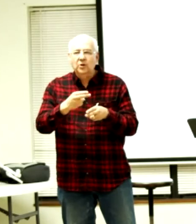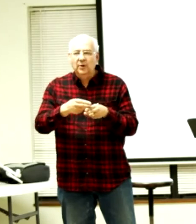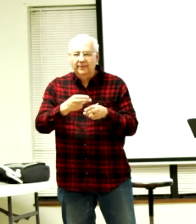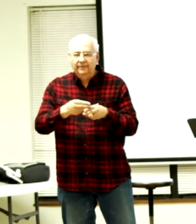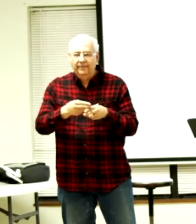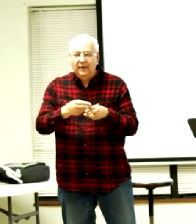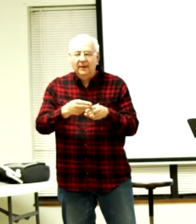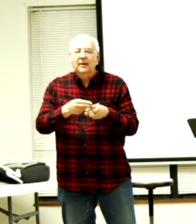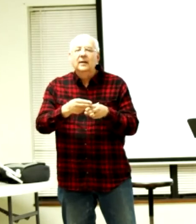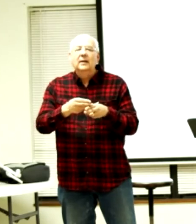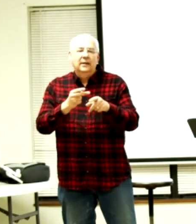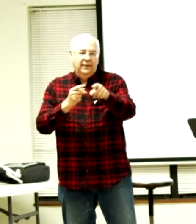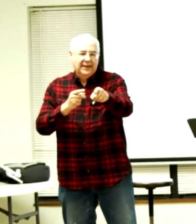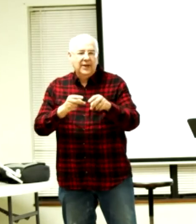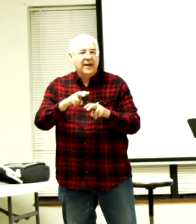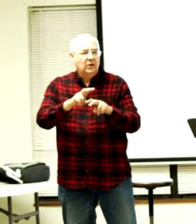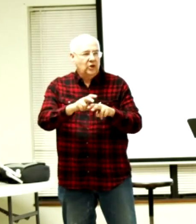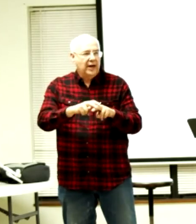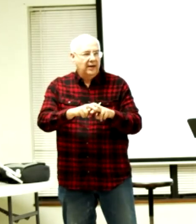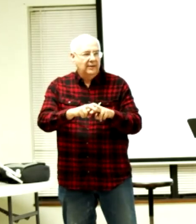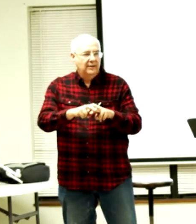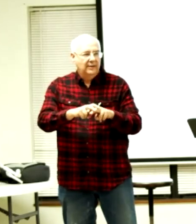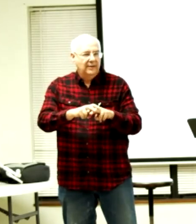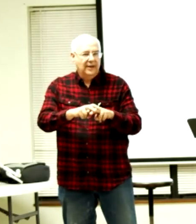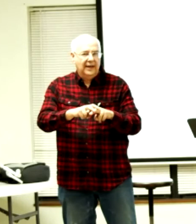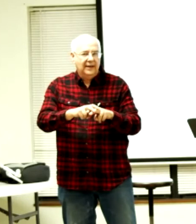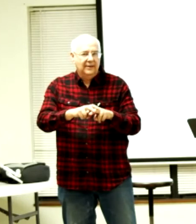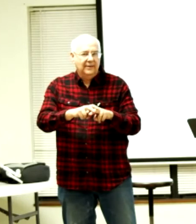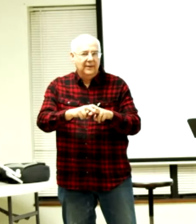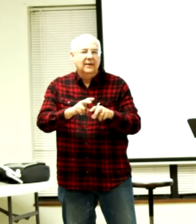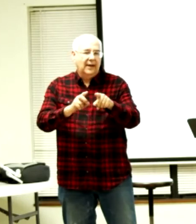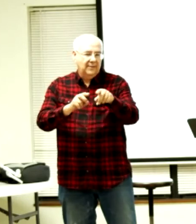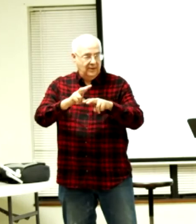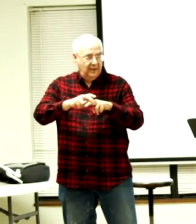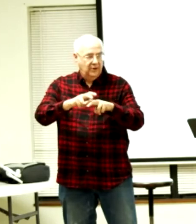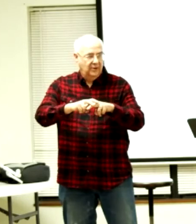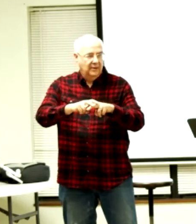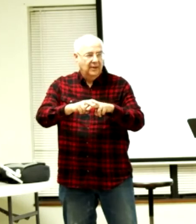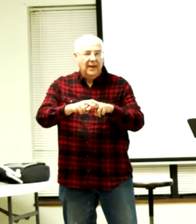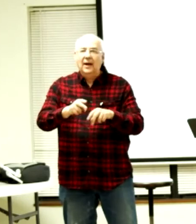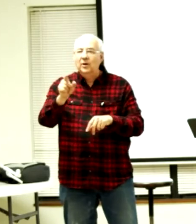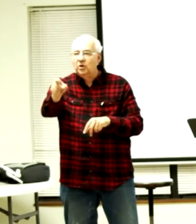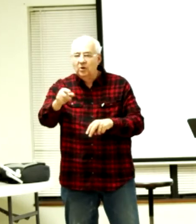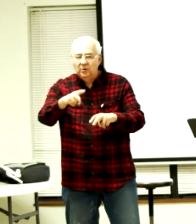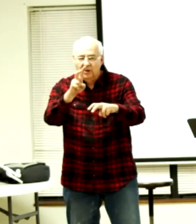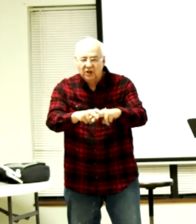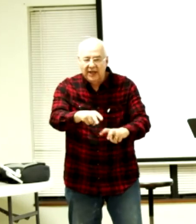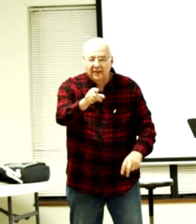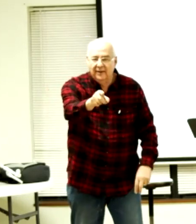of them. That's a chair, okay? And the two, and I want you to sit